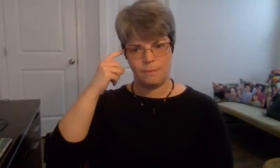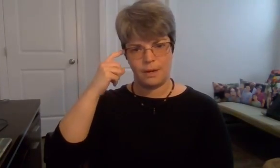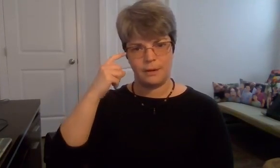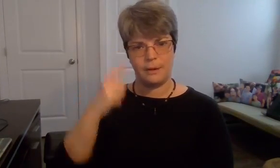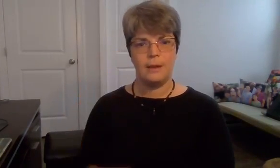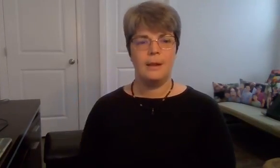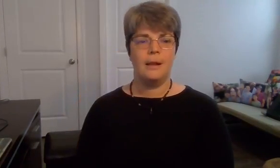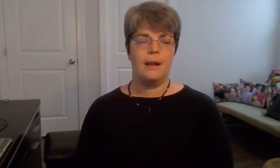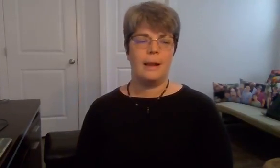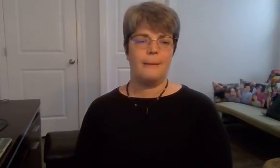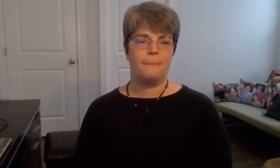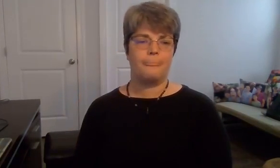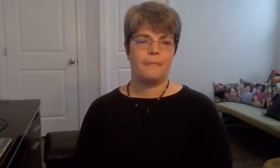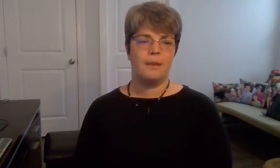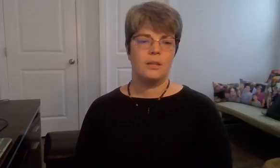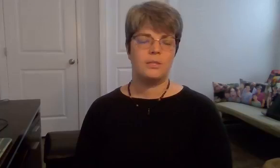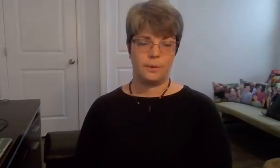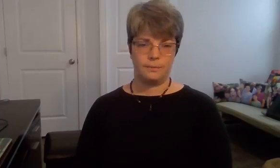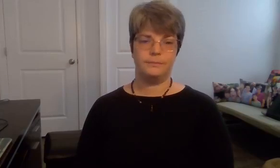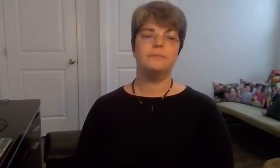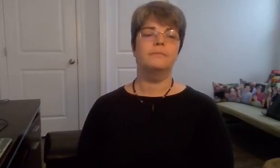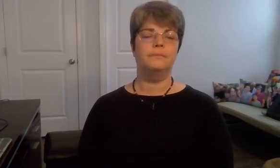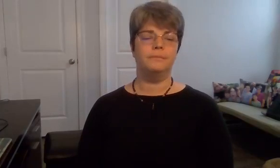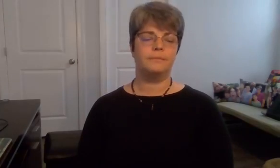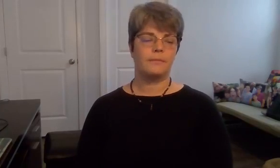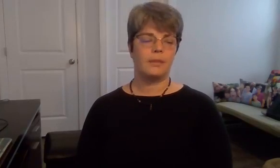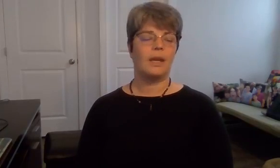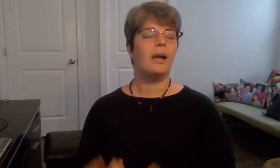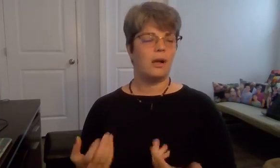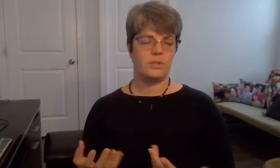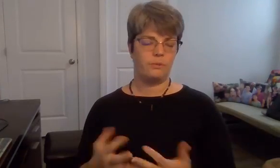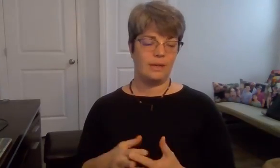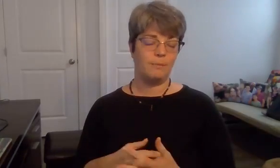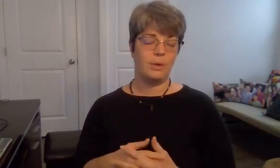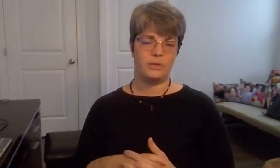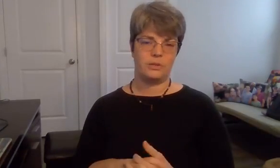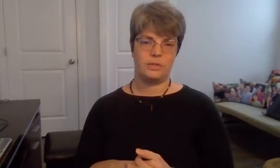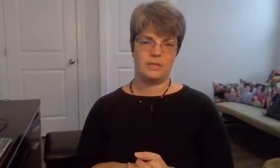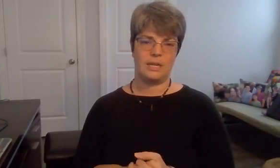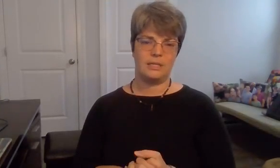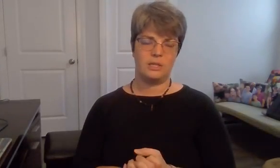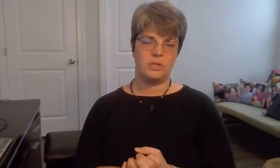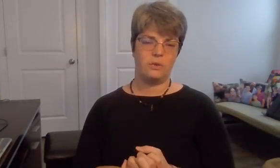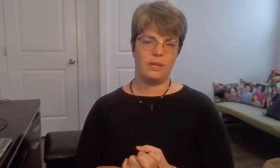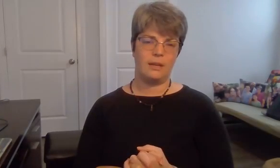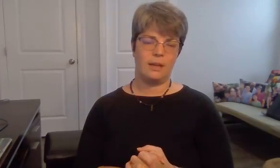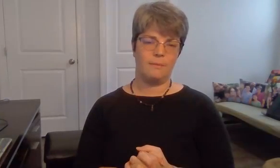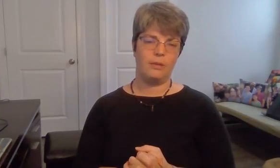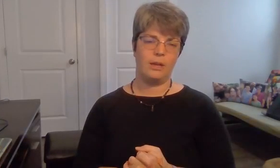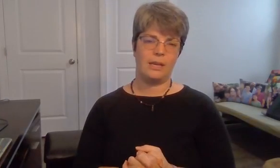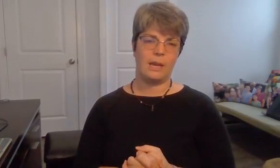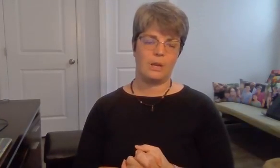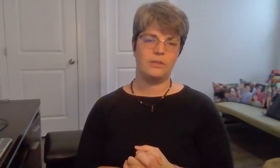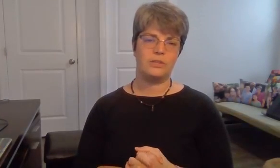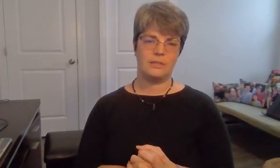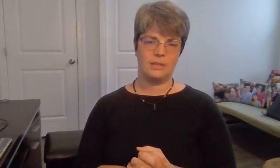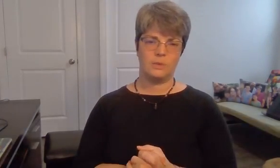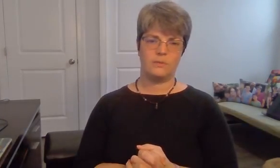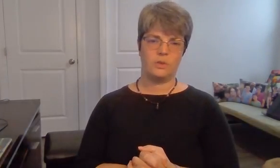better. So also reading books, there's studies that show that reading comprehension skills of children